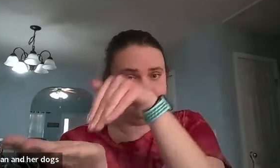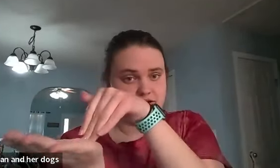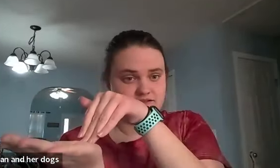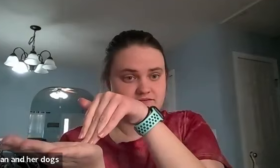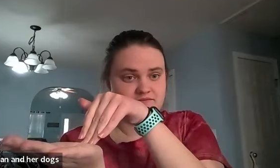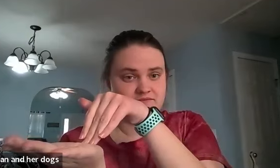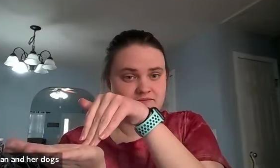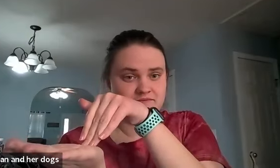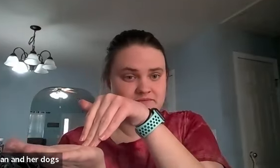3,000.